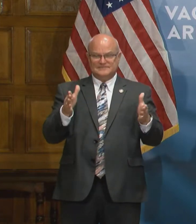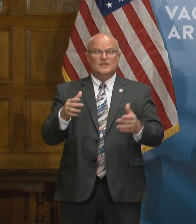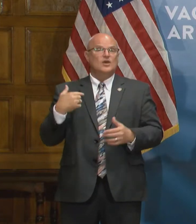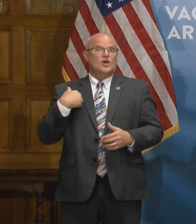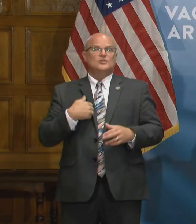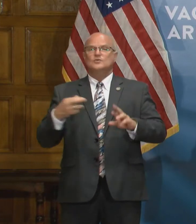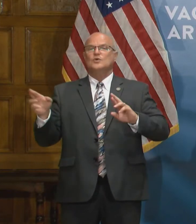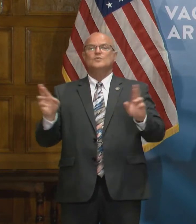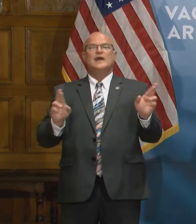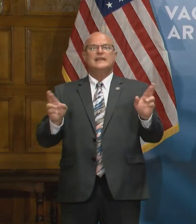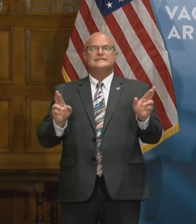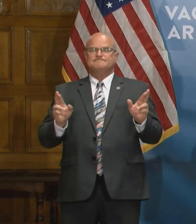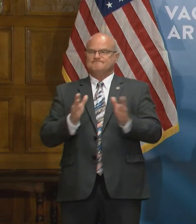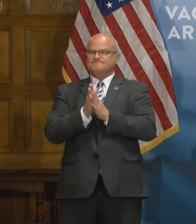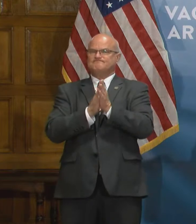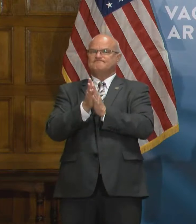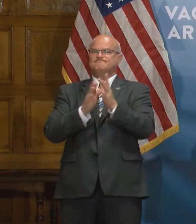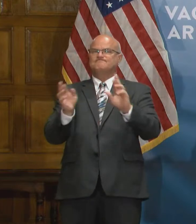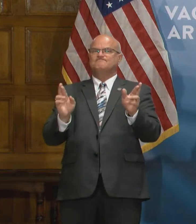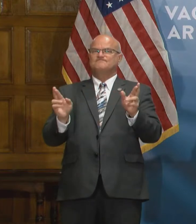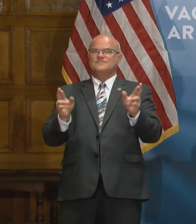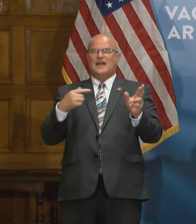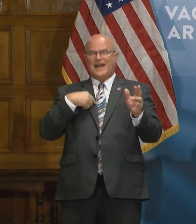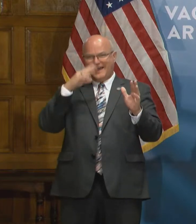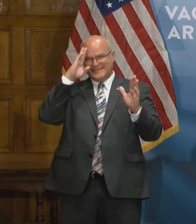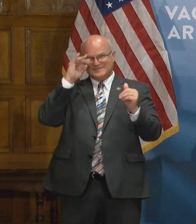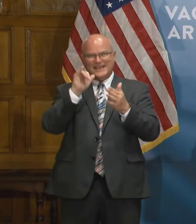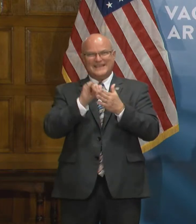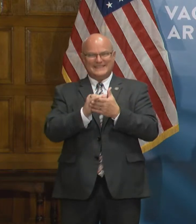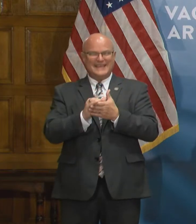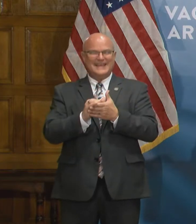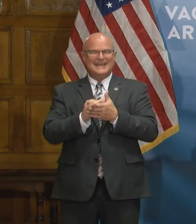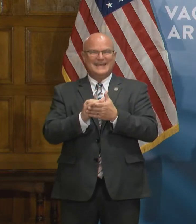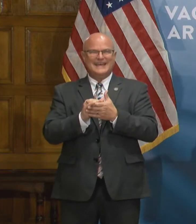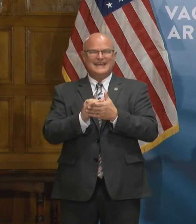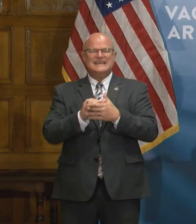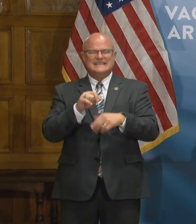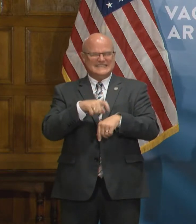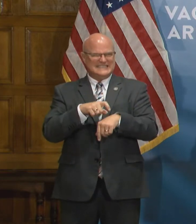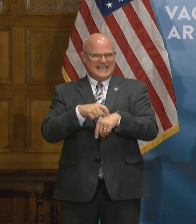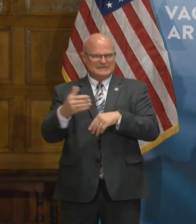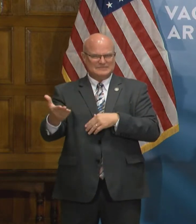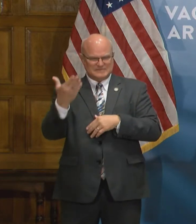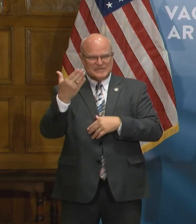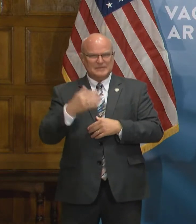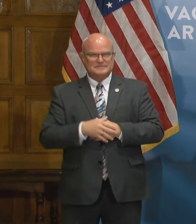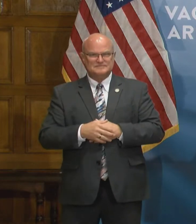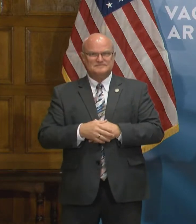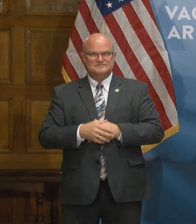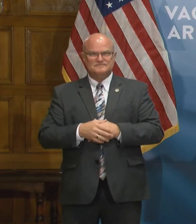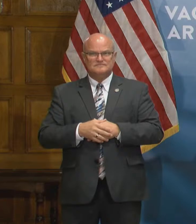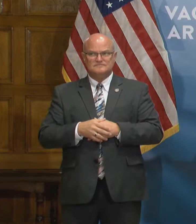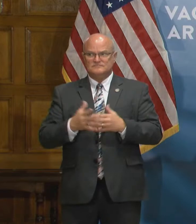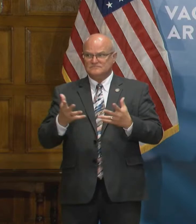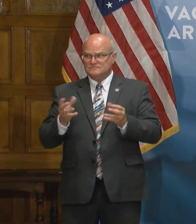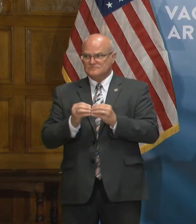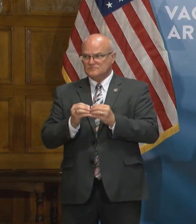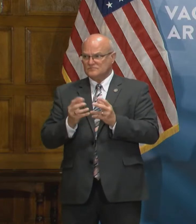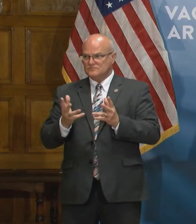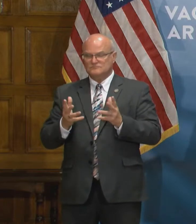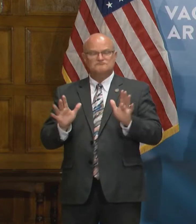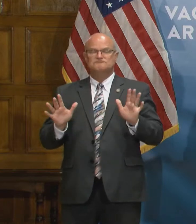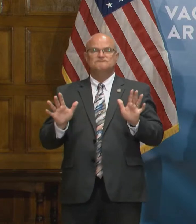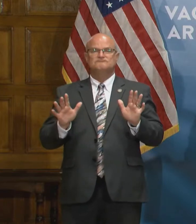we're prepared for it. We're ready to go. I expect that to be in the time frame. Do you have anything else on